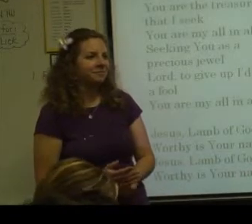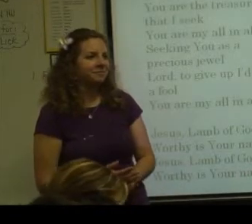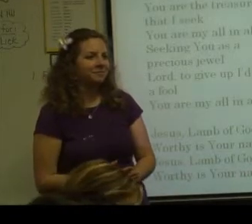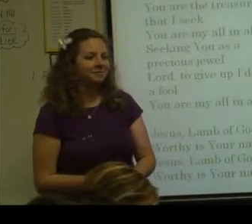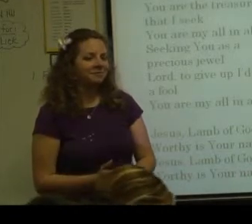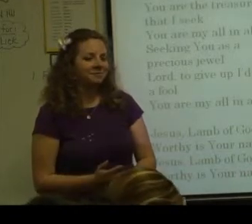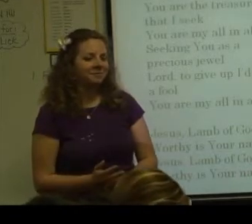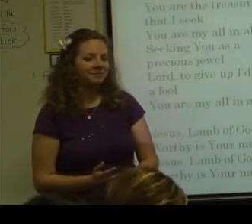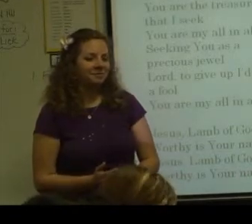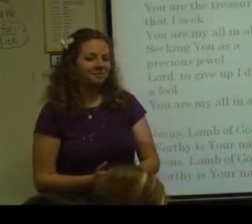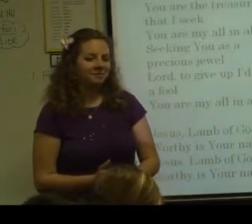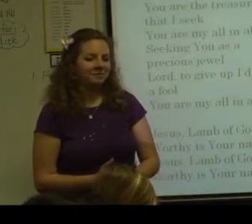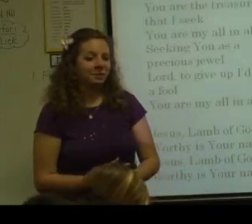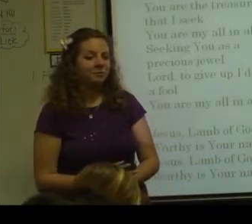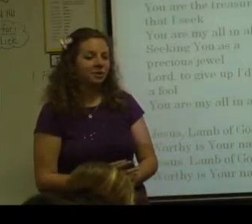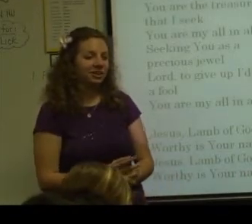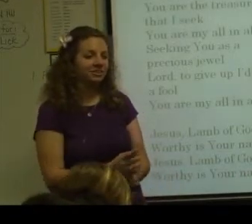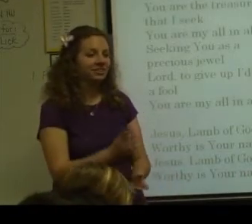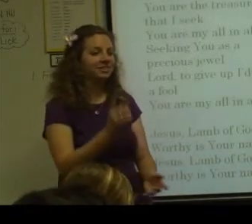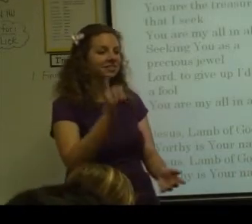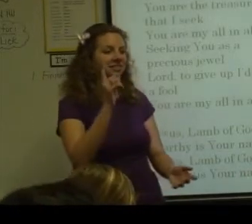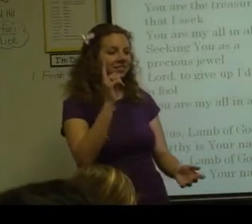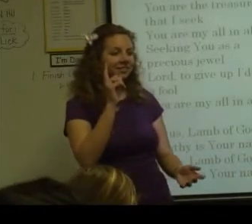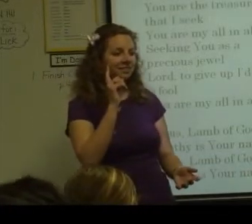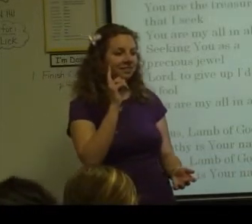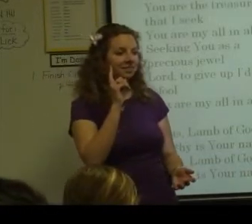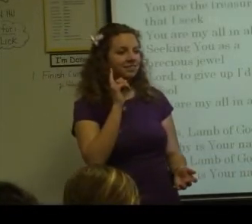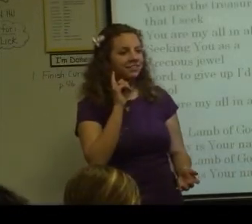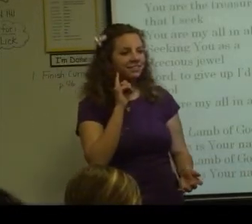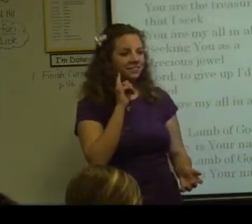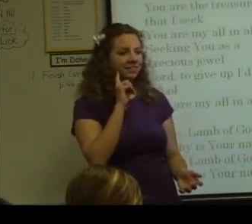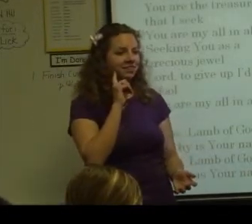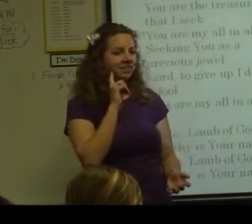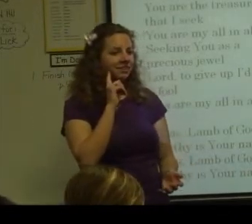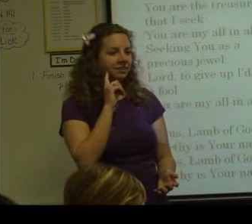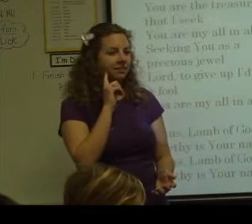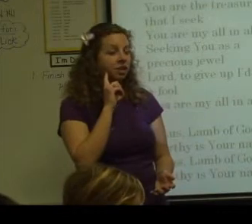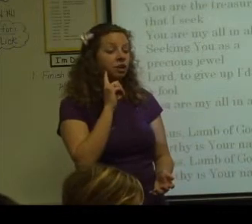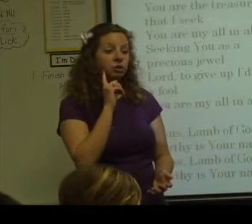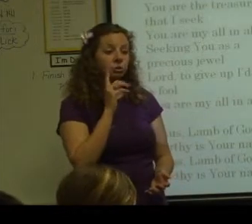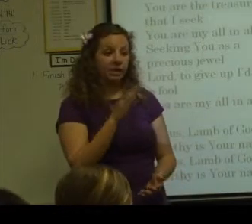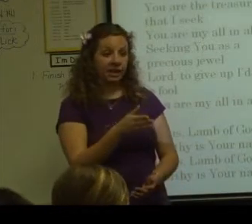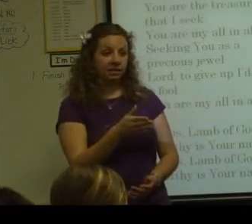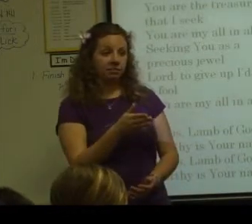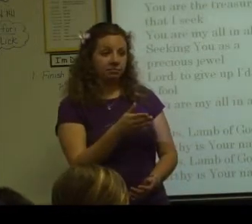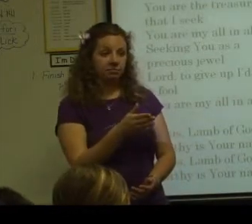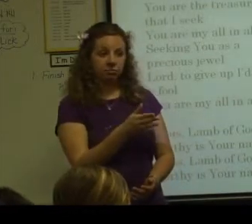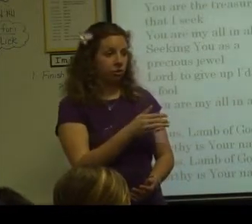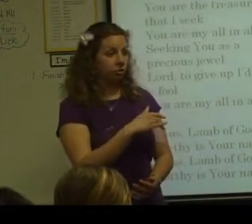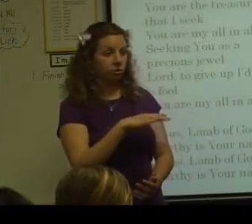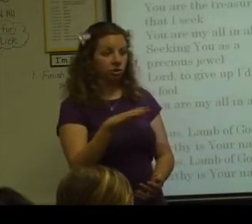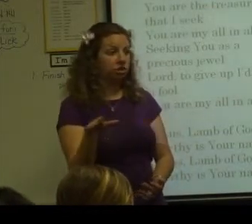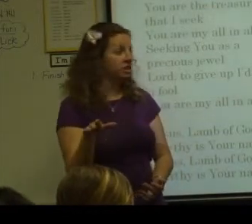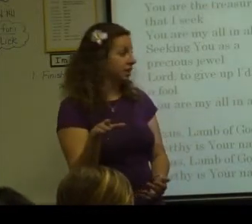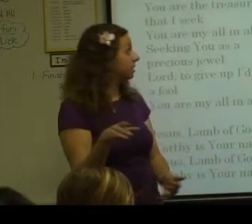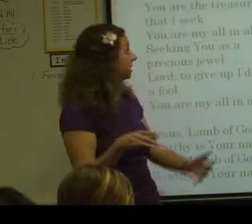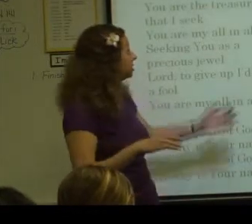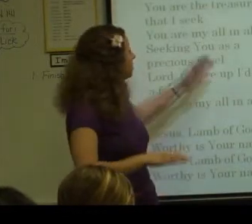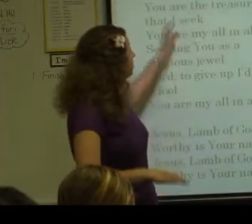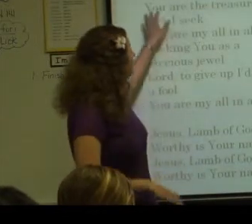Praise. Praise. Sign it just like it's written. You can totally just sign it like it's written